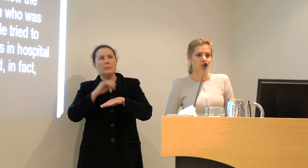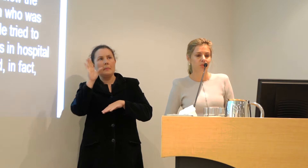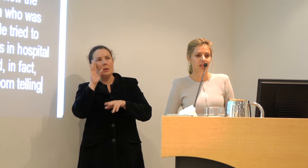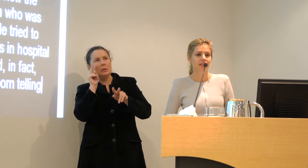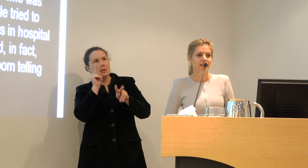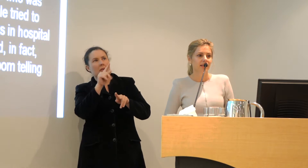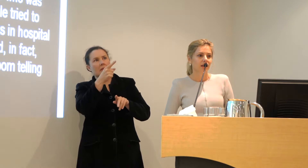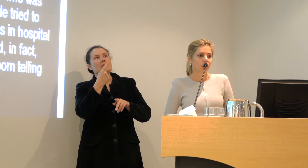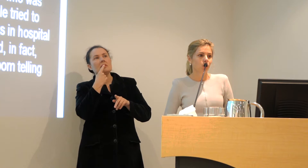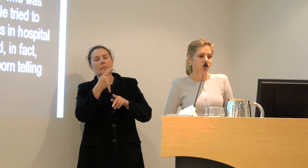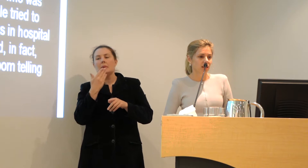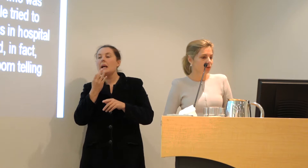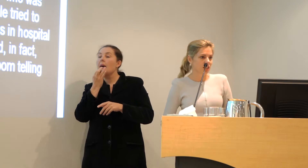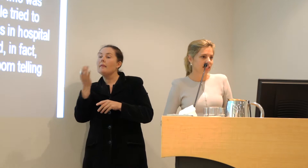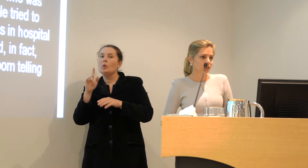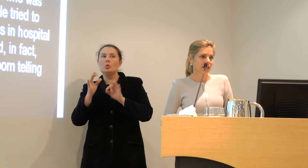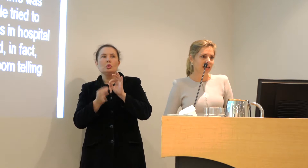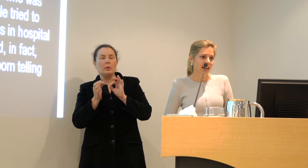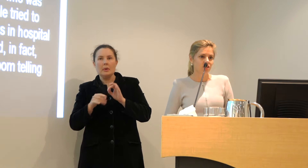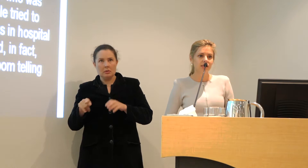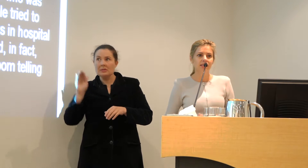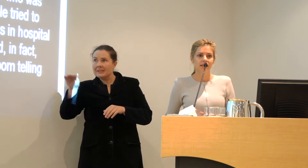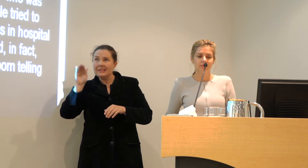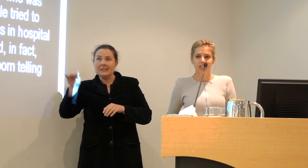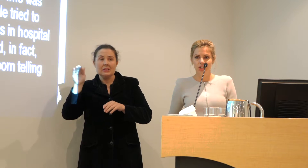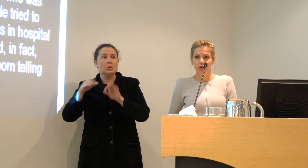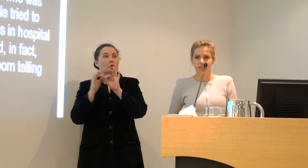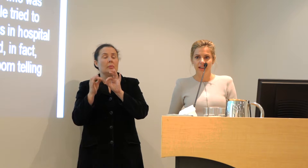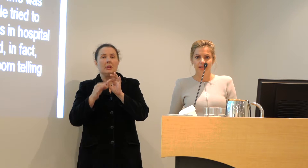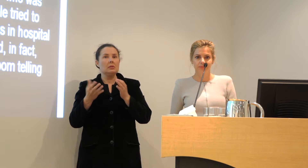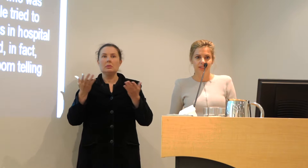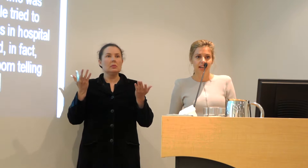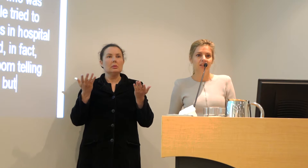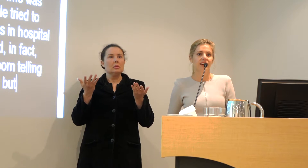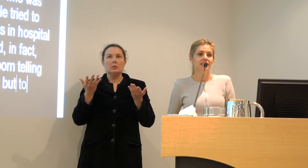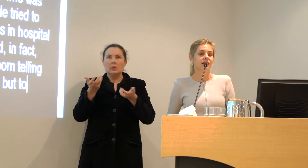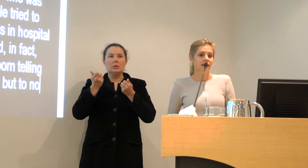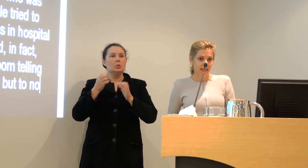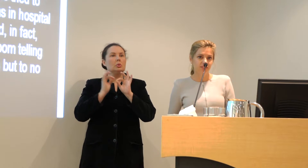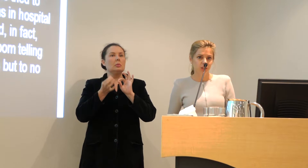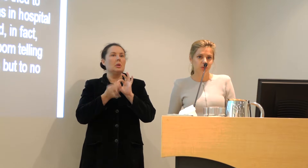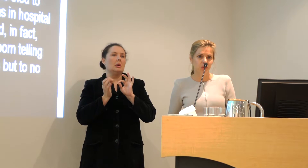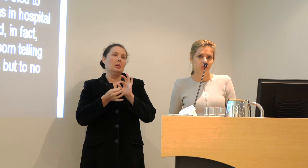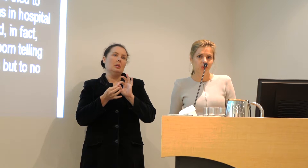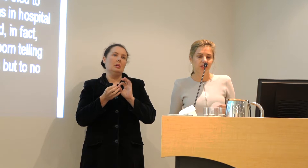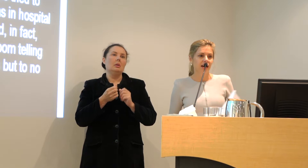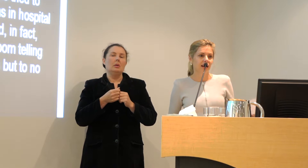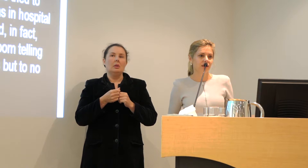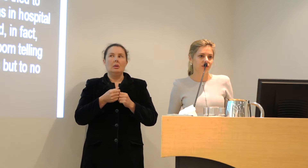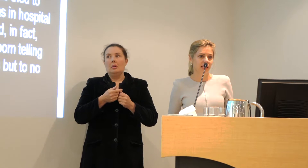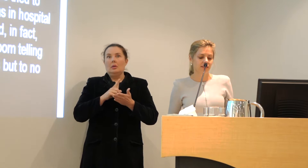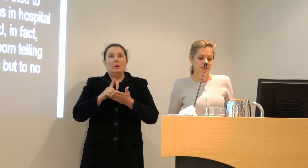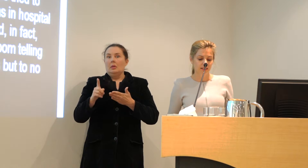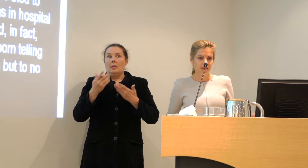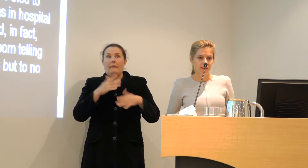for an interpreter, on which he did on many occasions, but to no avail, and in fact left hospital without